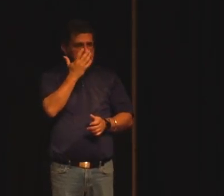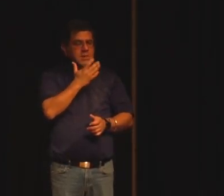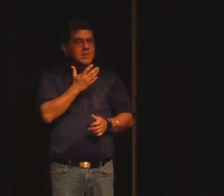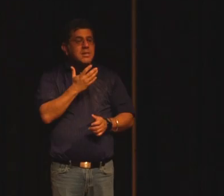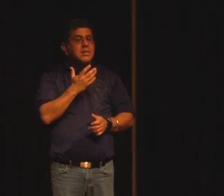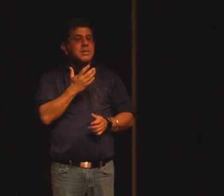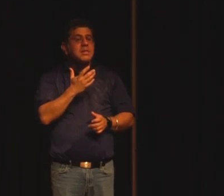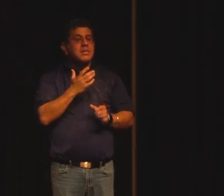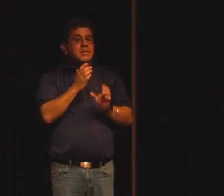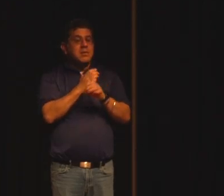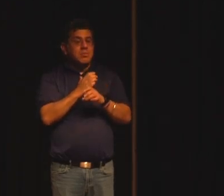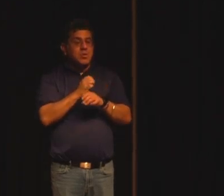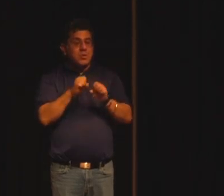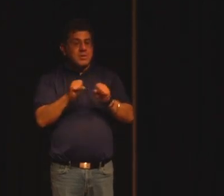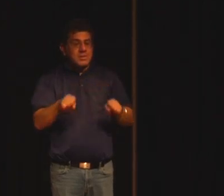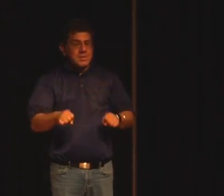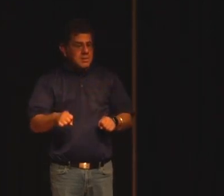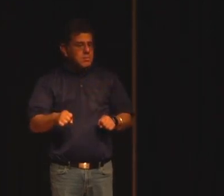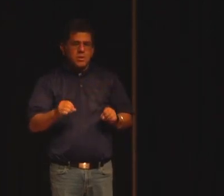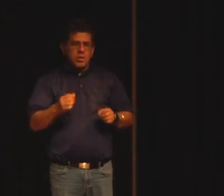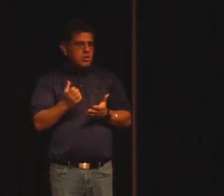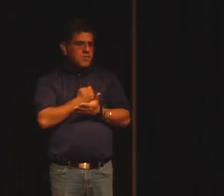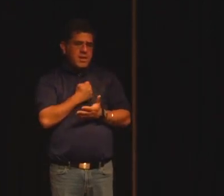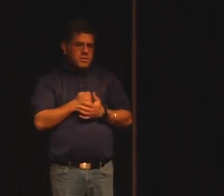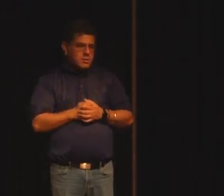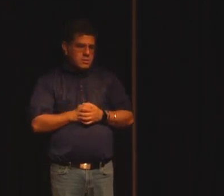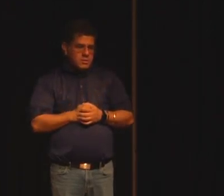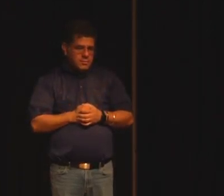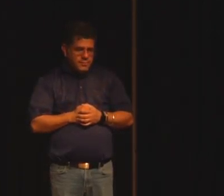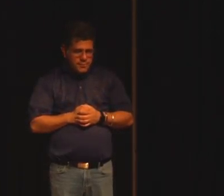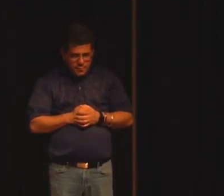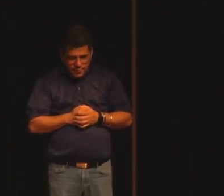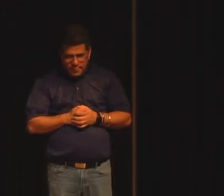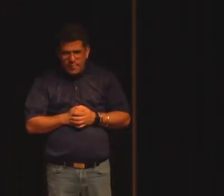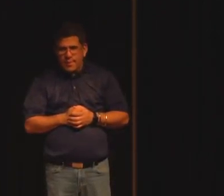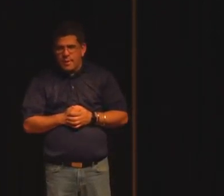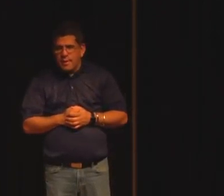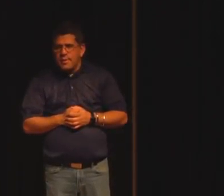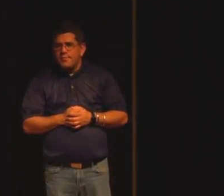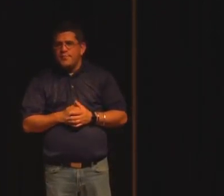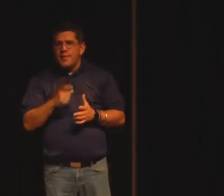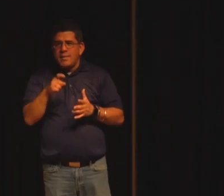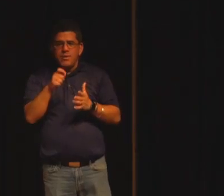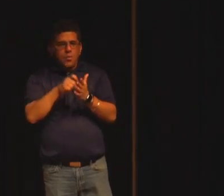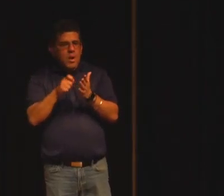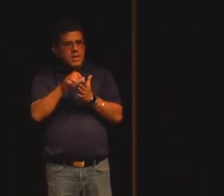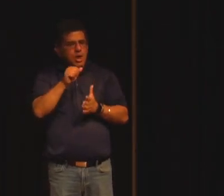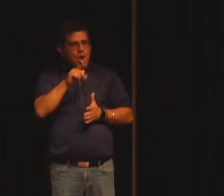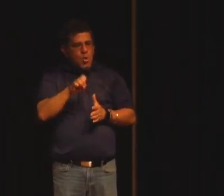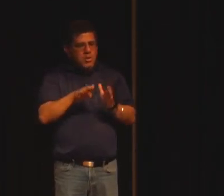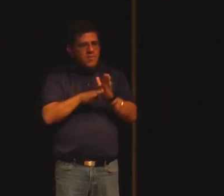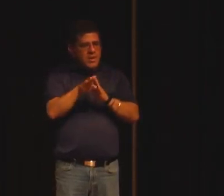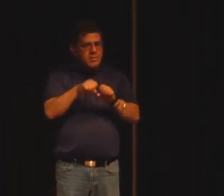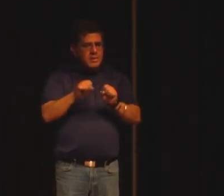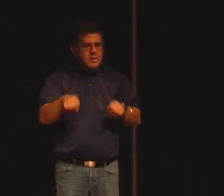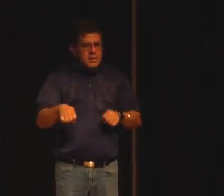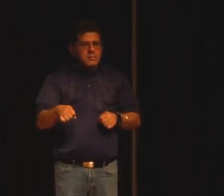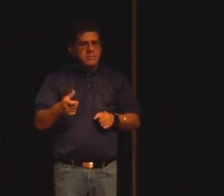design computer systems to do that, we have none of those advantages. Right? So we have to write code or develop